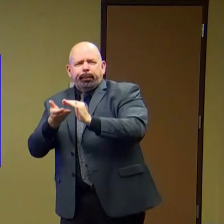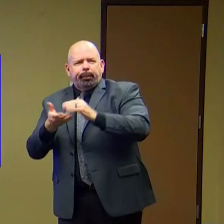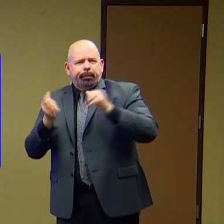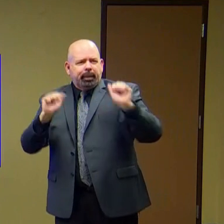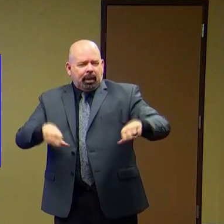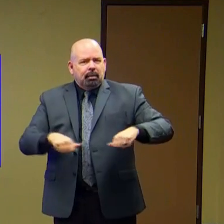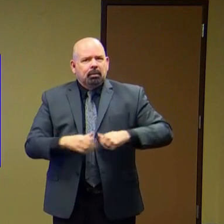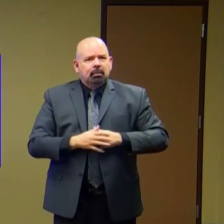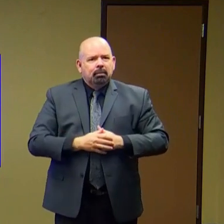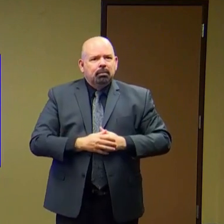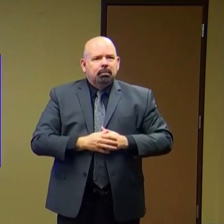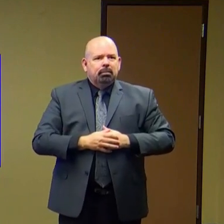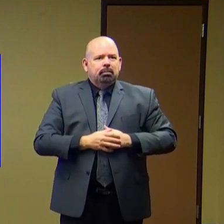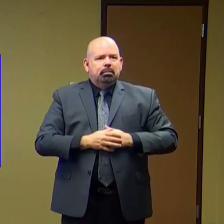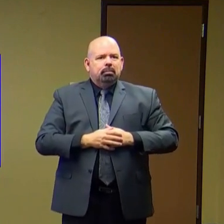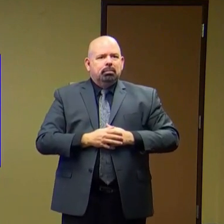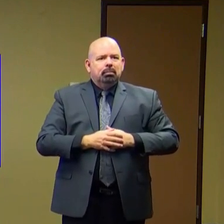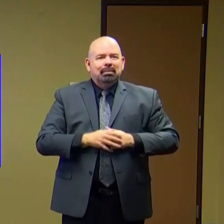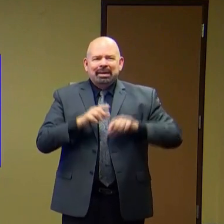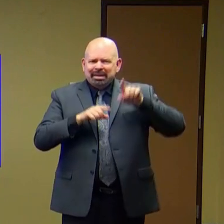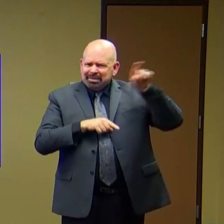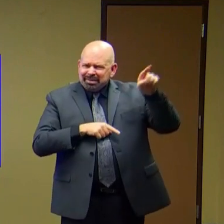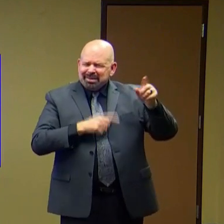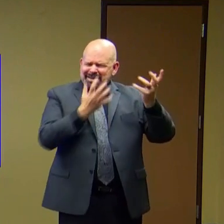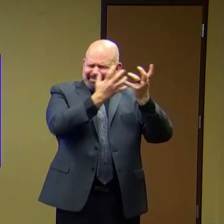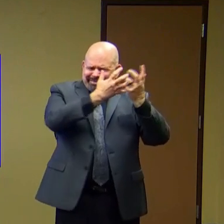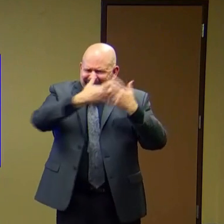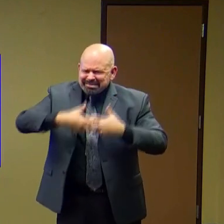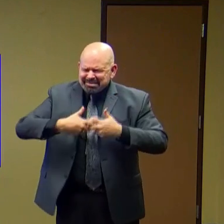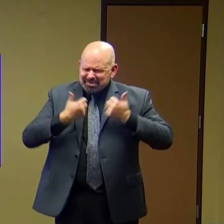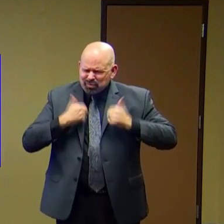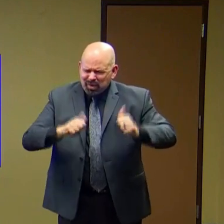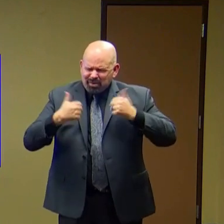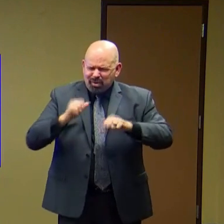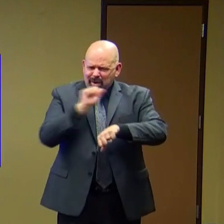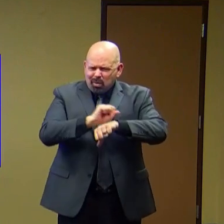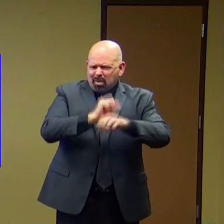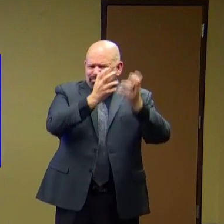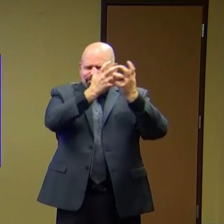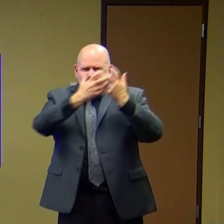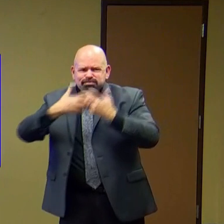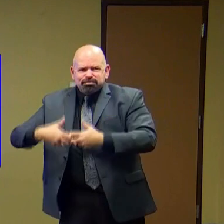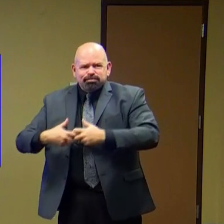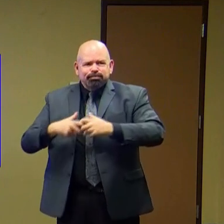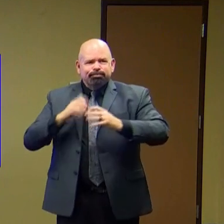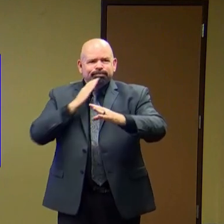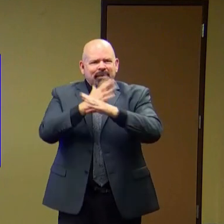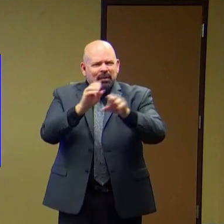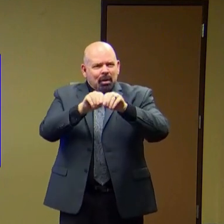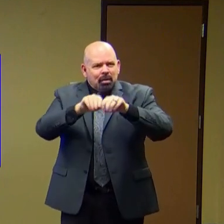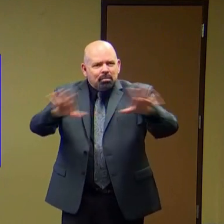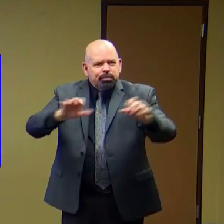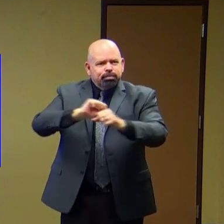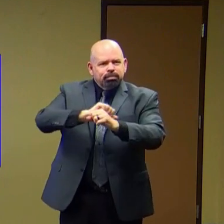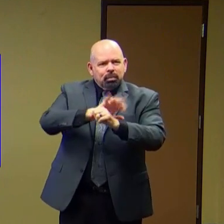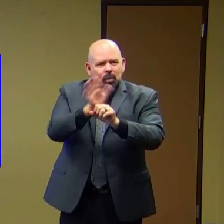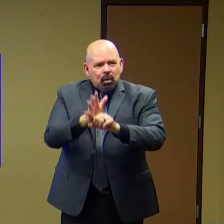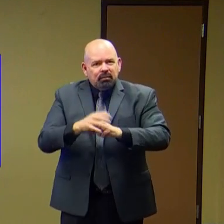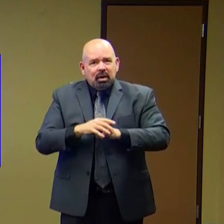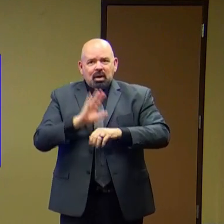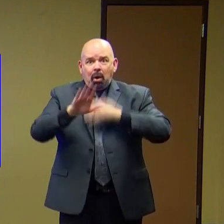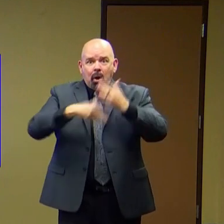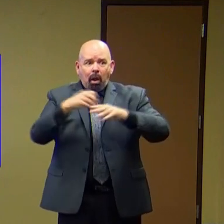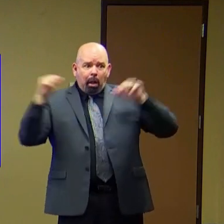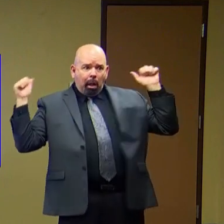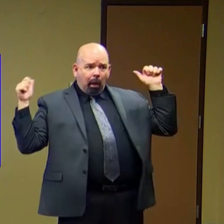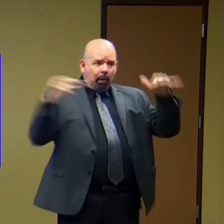safe. But we do need you to vote early. As many of you that can, vote by mail or vote early. And let me